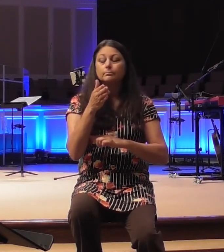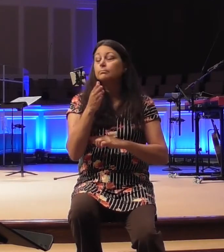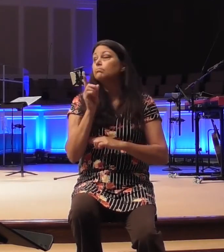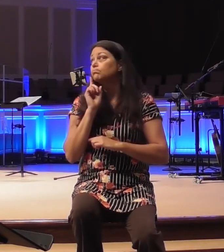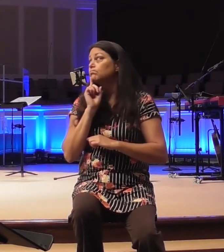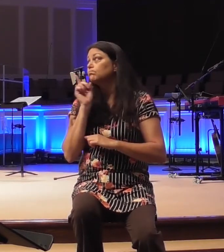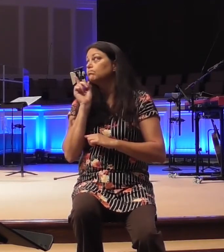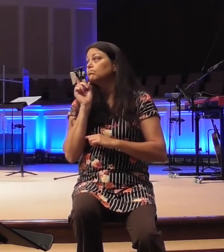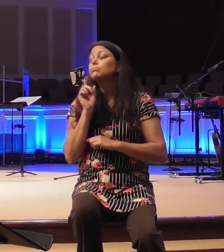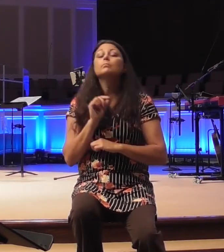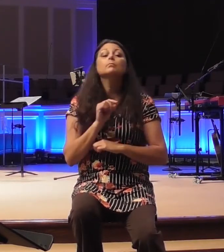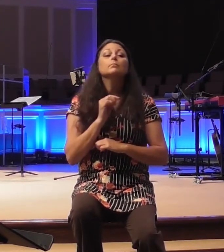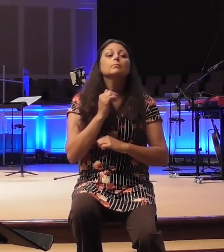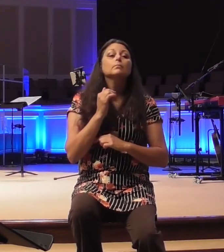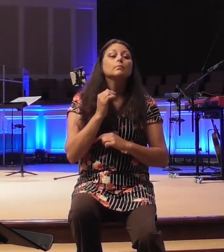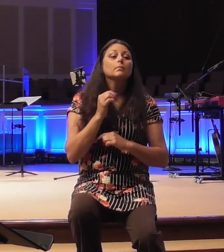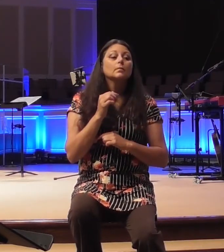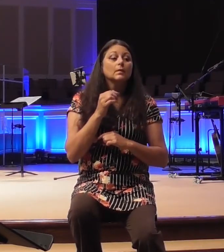You kick it out.